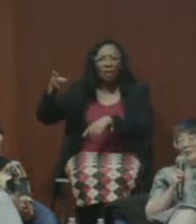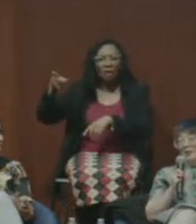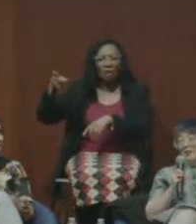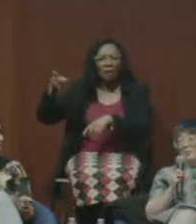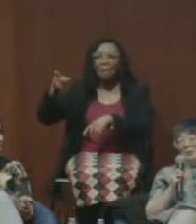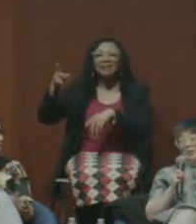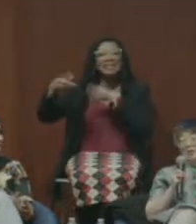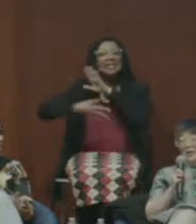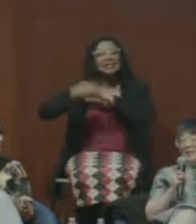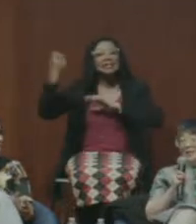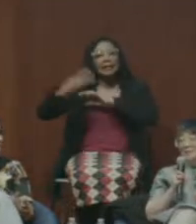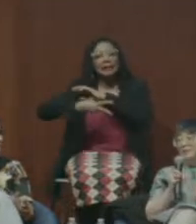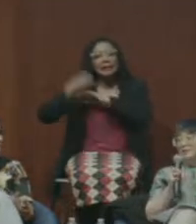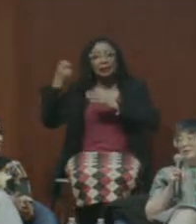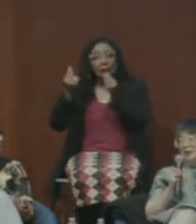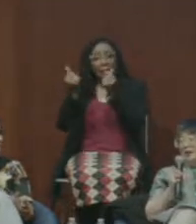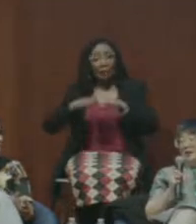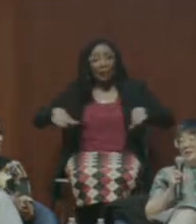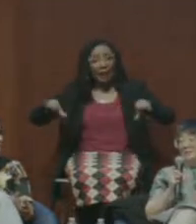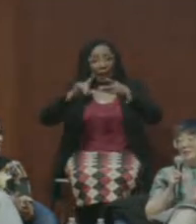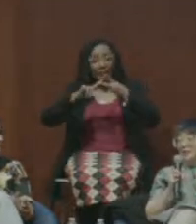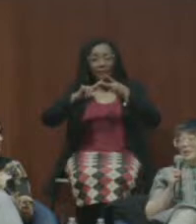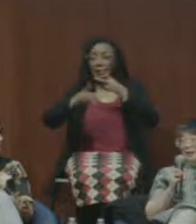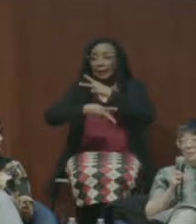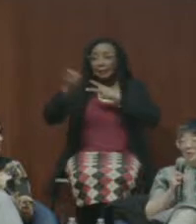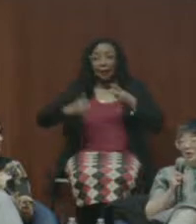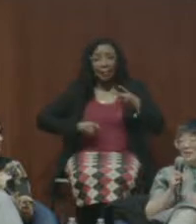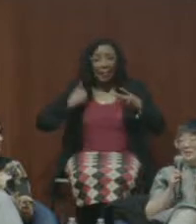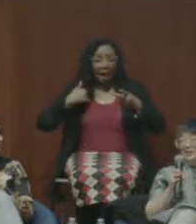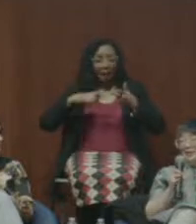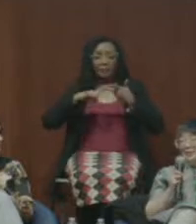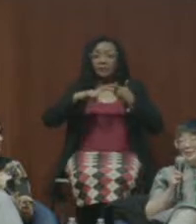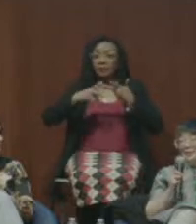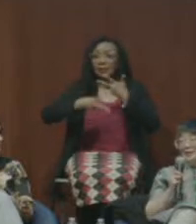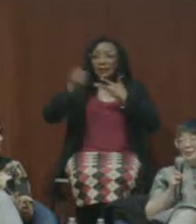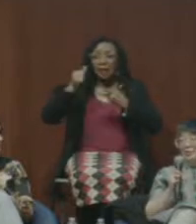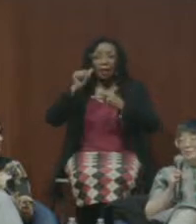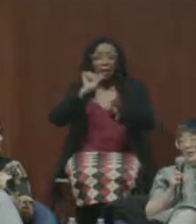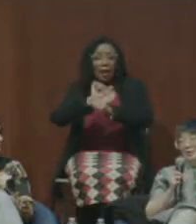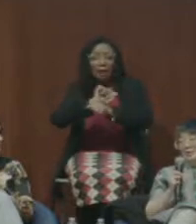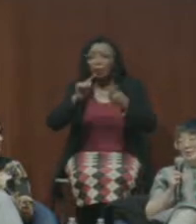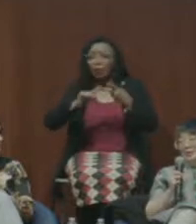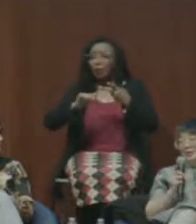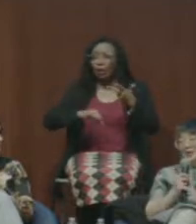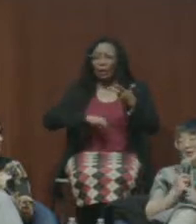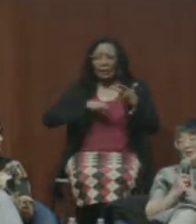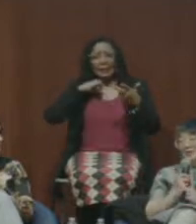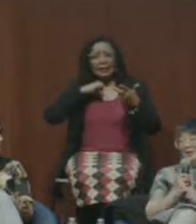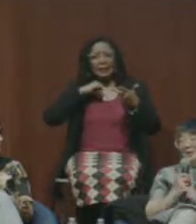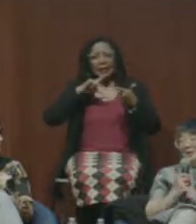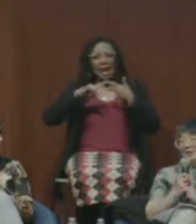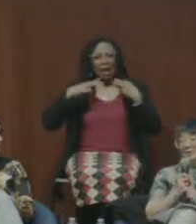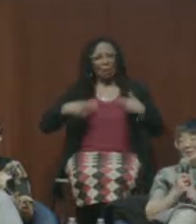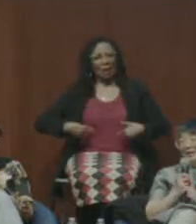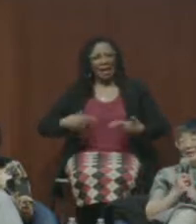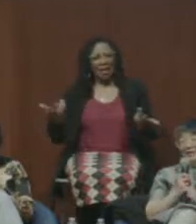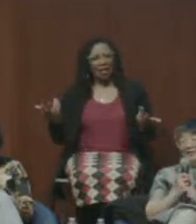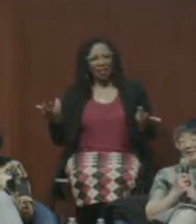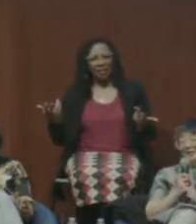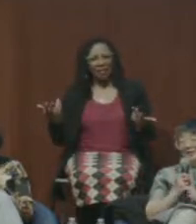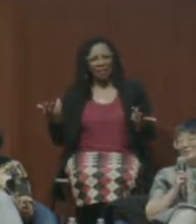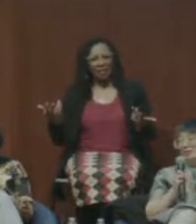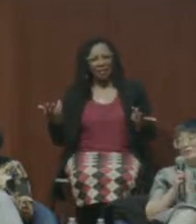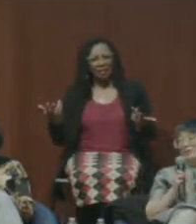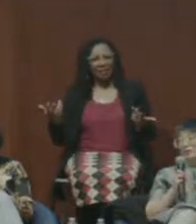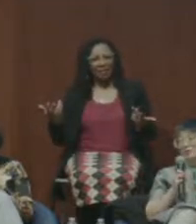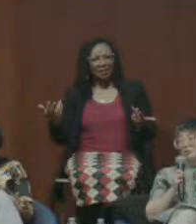stealing land, lives, labor, dignity, and humanity. Yes, and